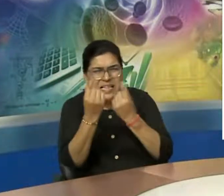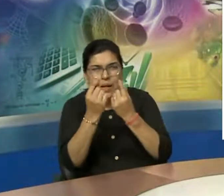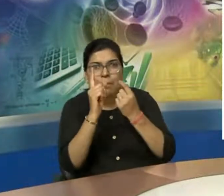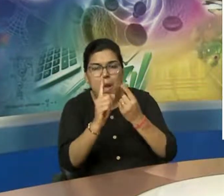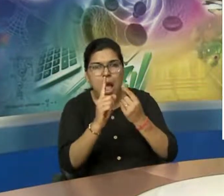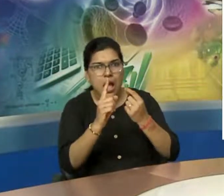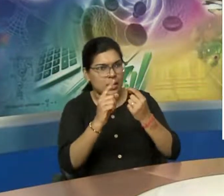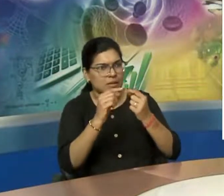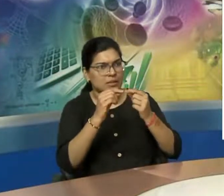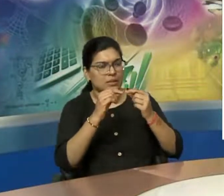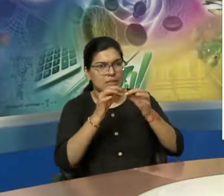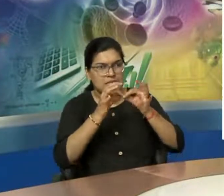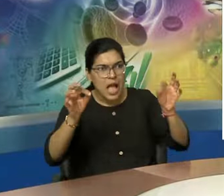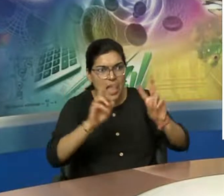fertile offspring.